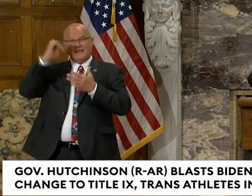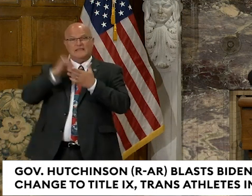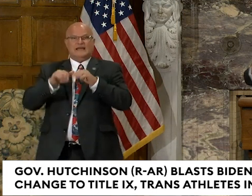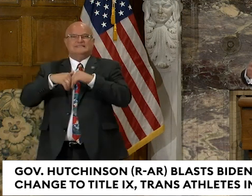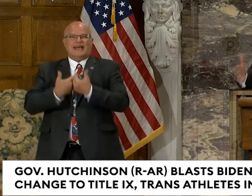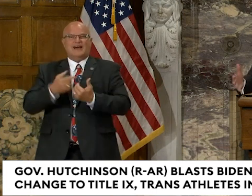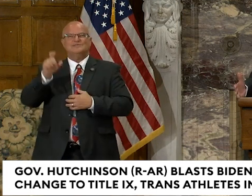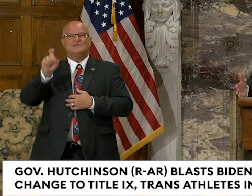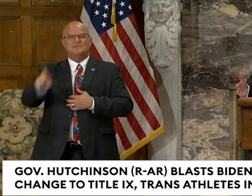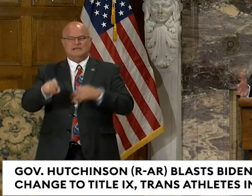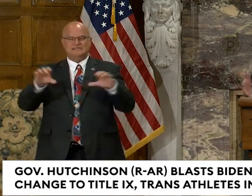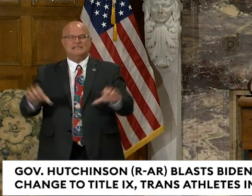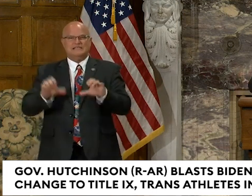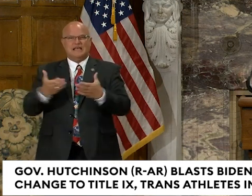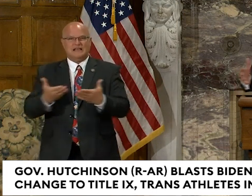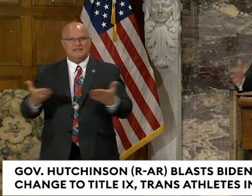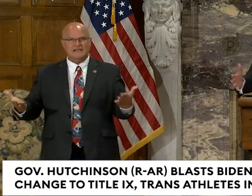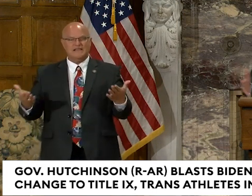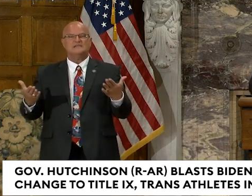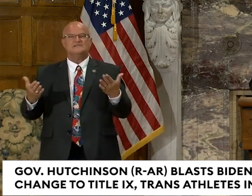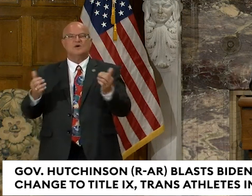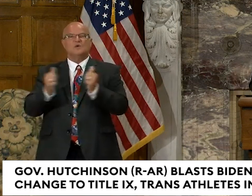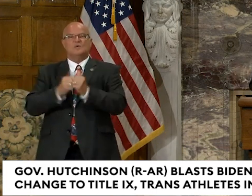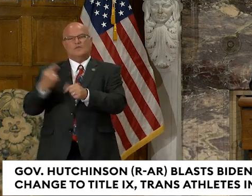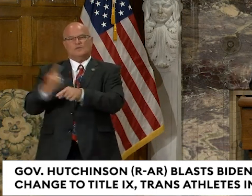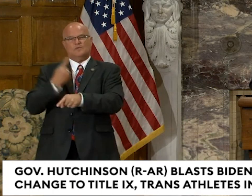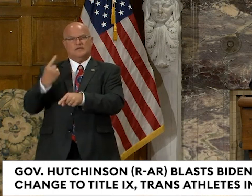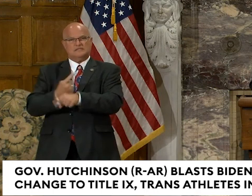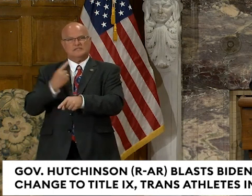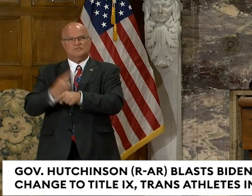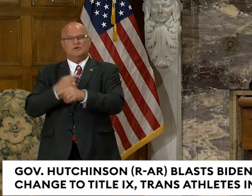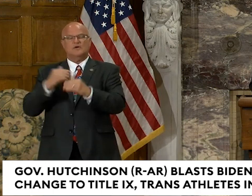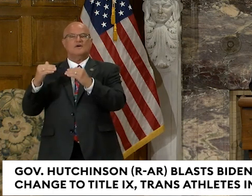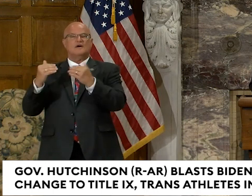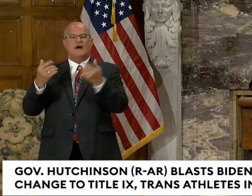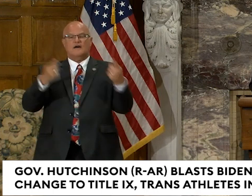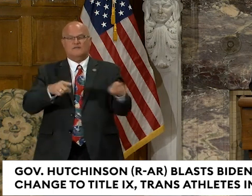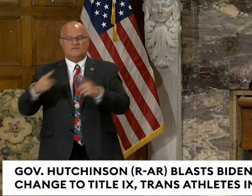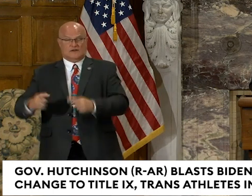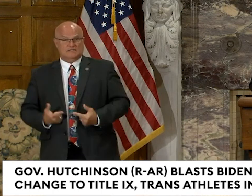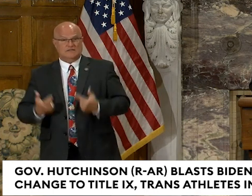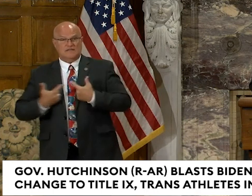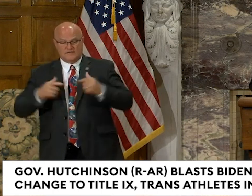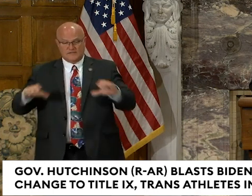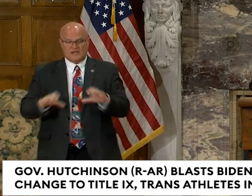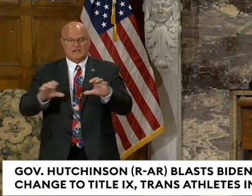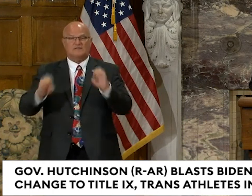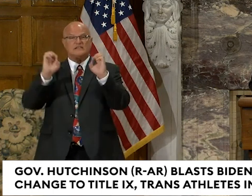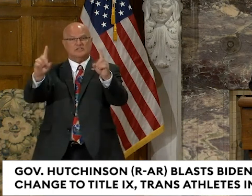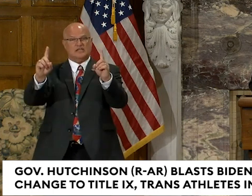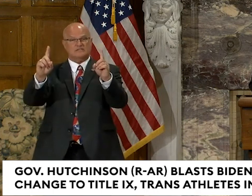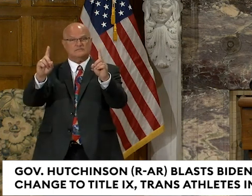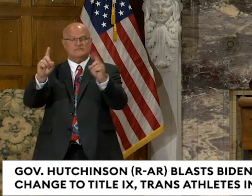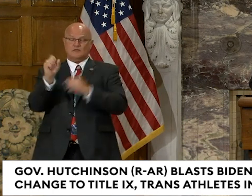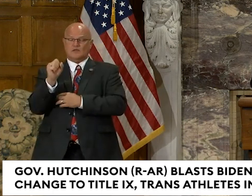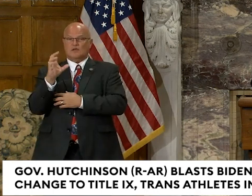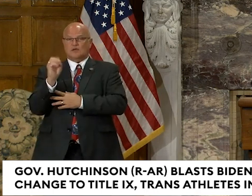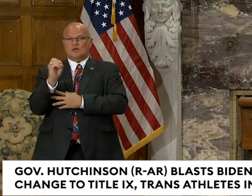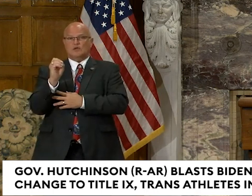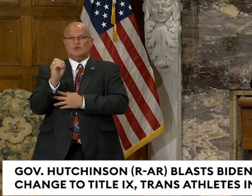how you have to conduct things in the reasonable affairs of life and the conduct of education. And